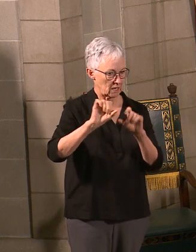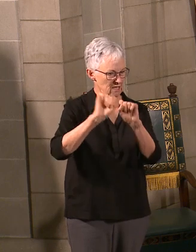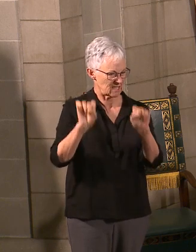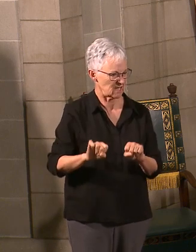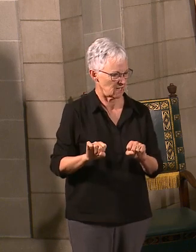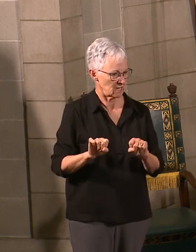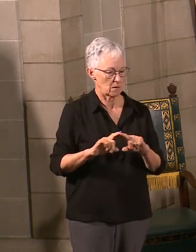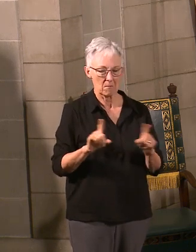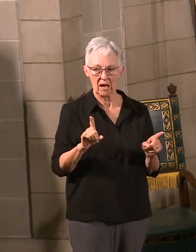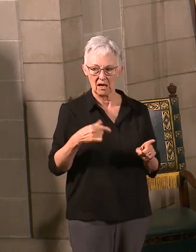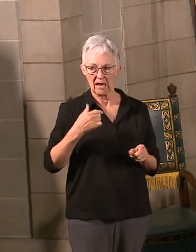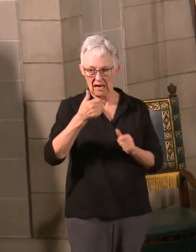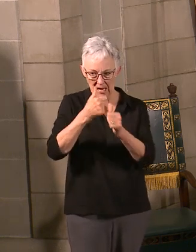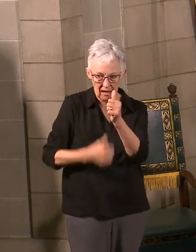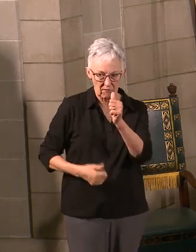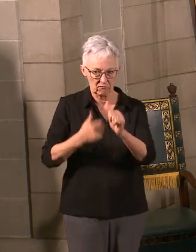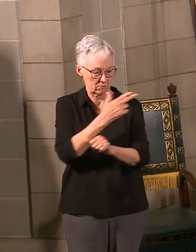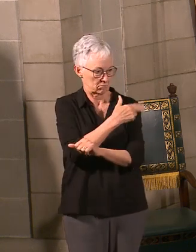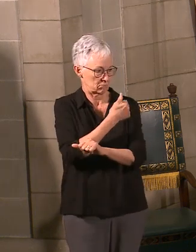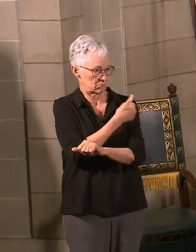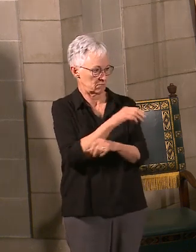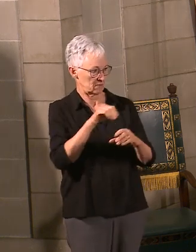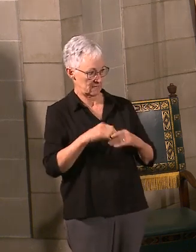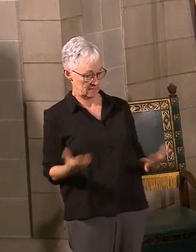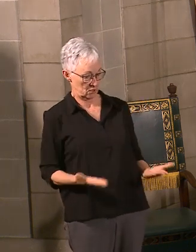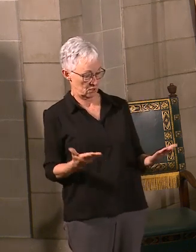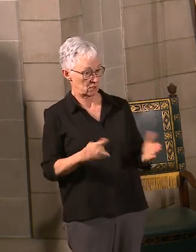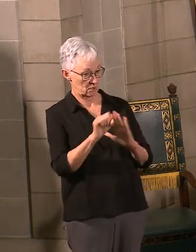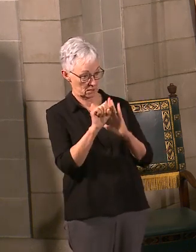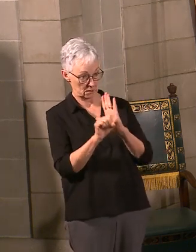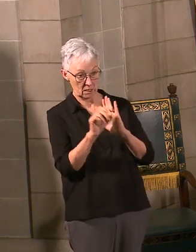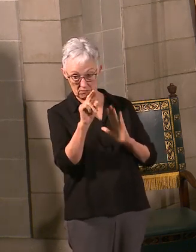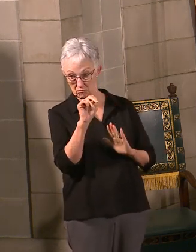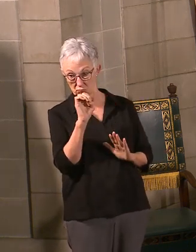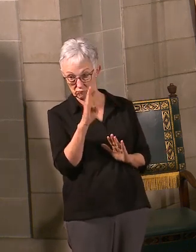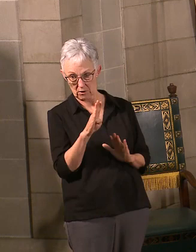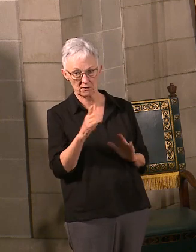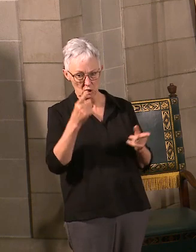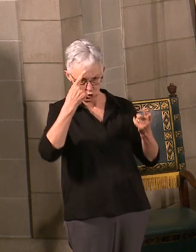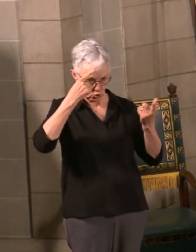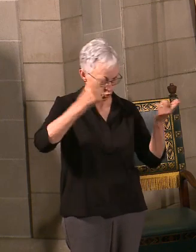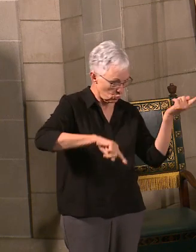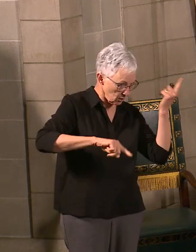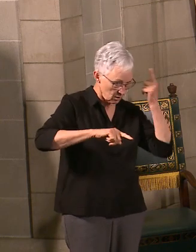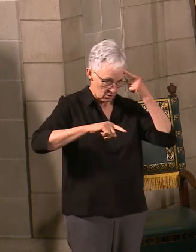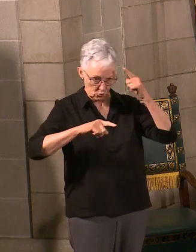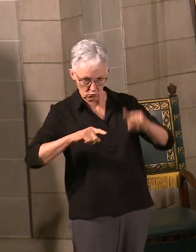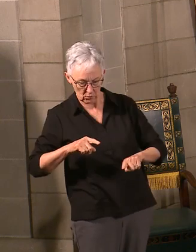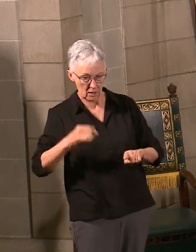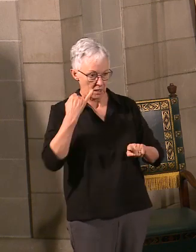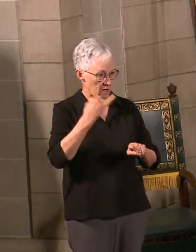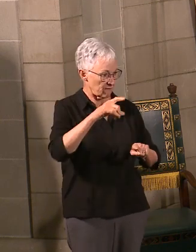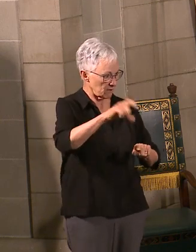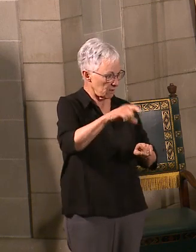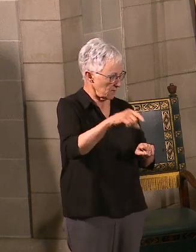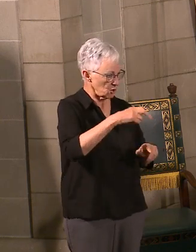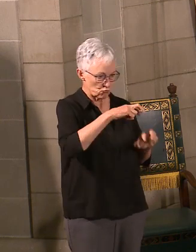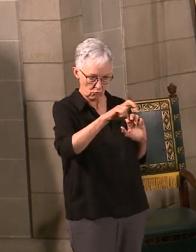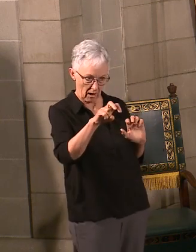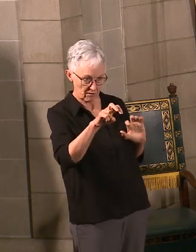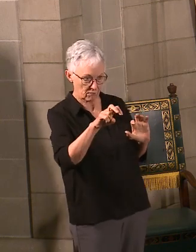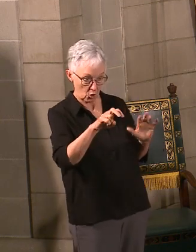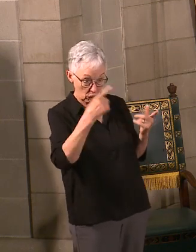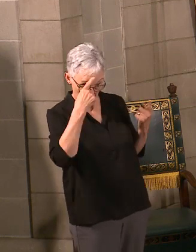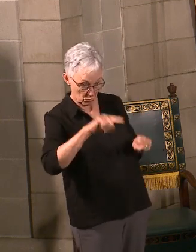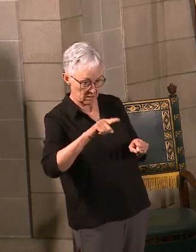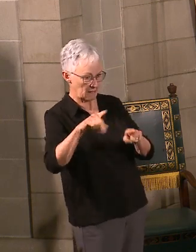hospital in the state to do interhospital transfers if that's necessary. So definitely it's been done. We've